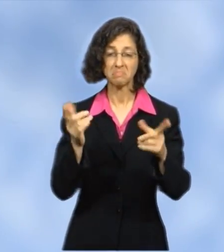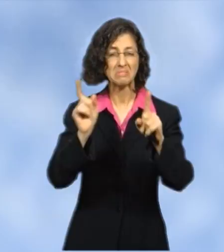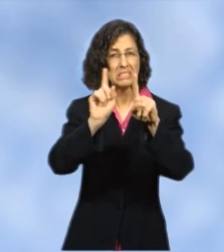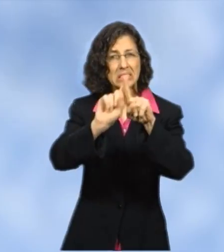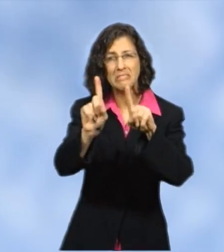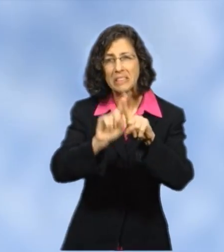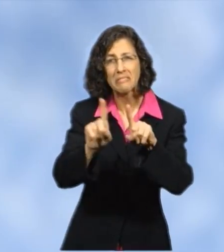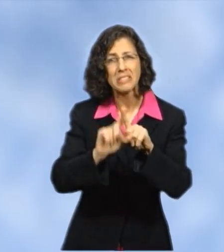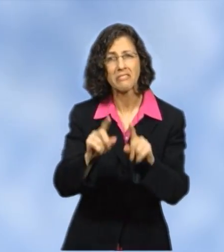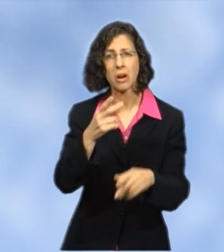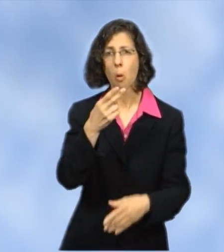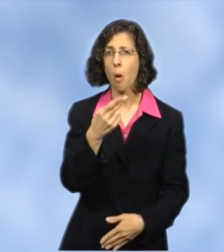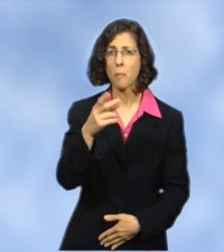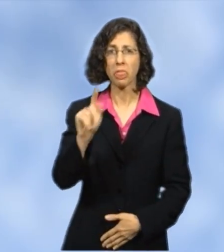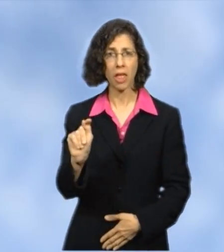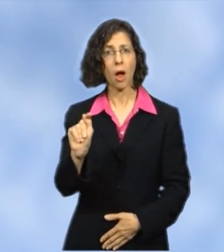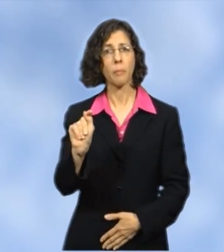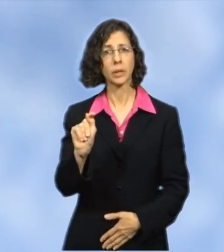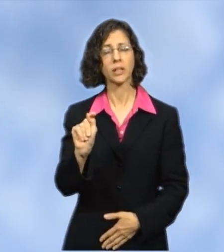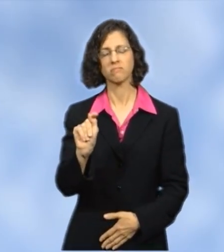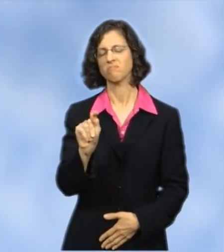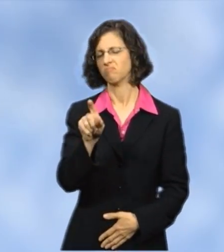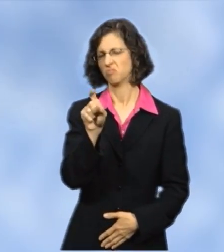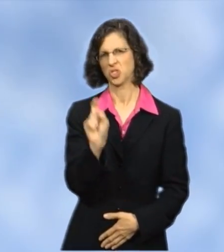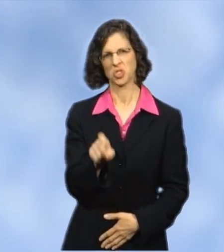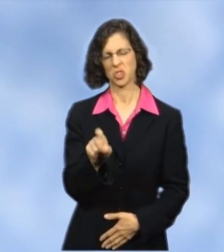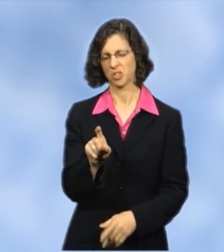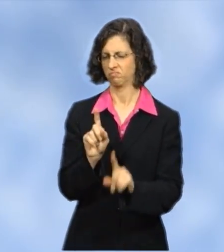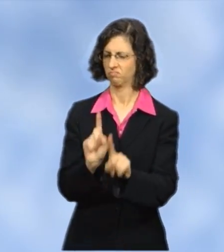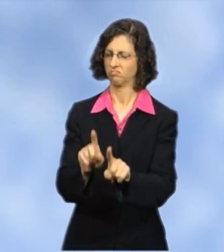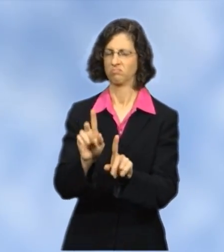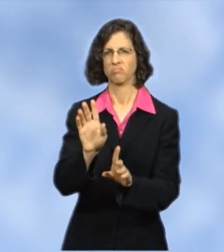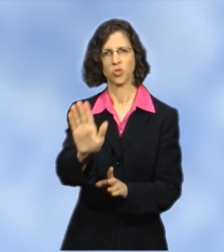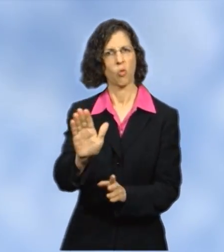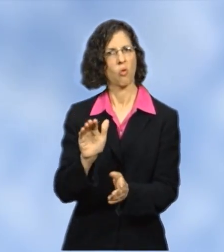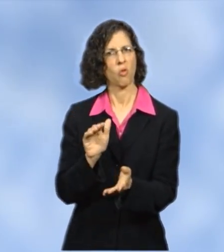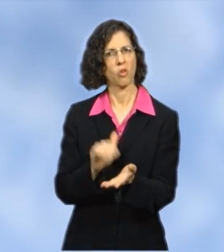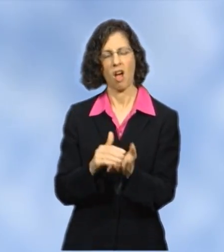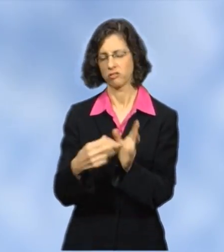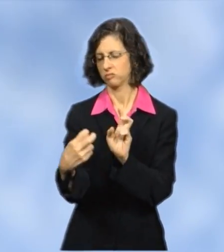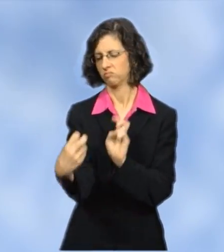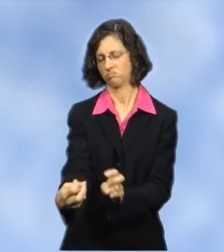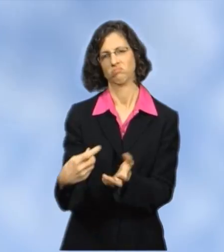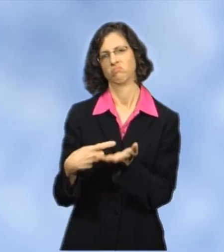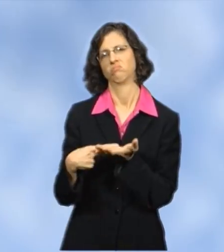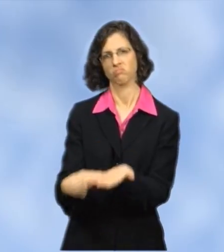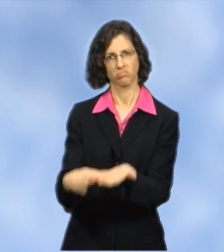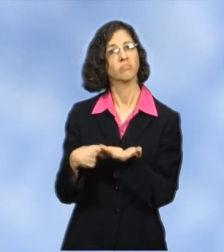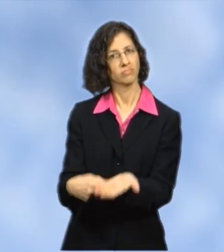No matter which treatment you choose, you should discuss it thoroughly with your doctor.